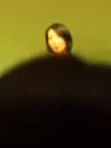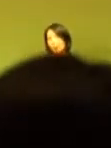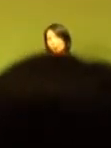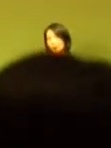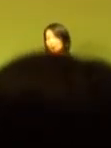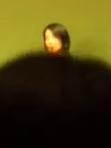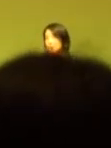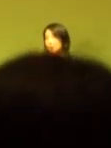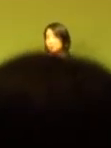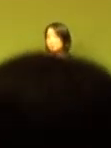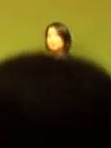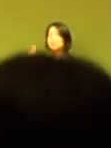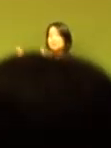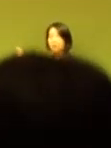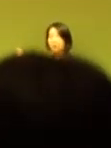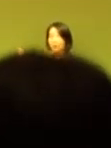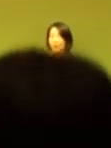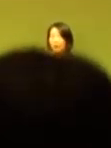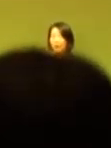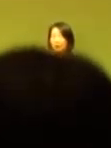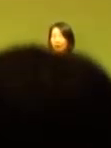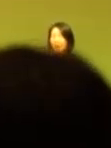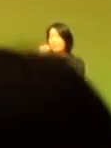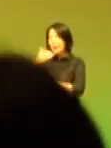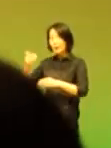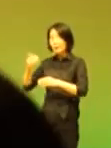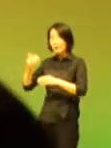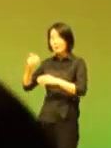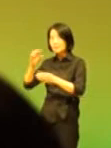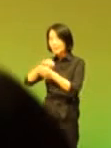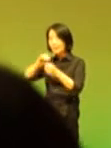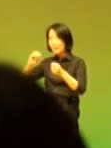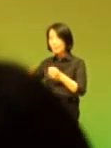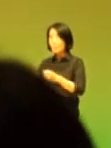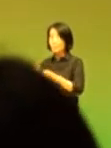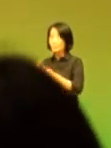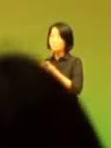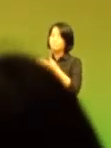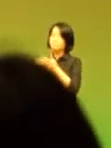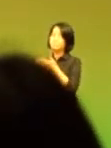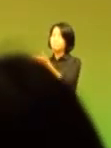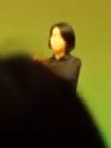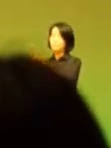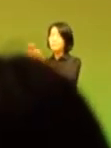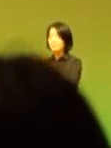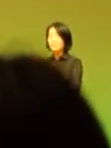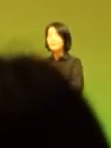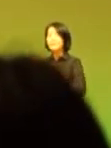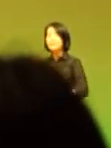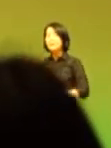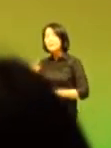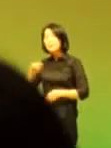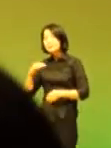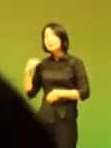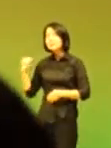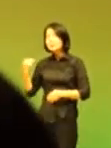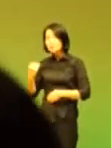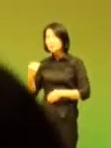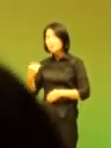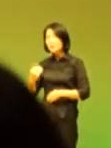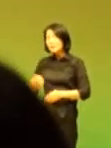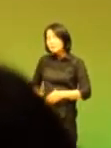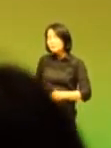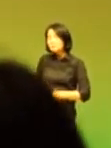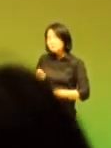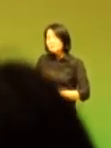removal of U.S. nuclear weapons from the Netherlands. We're excited about that. and excited about the other new